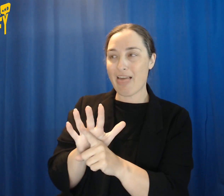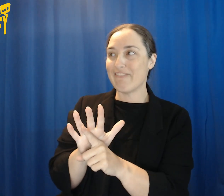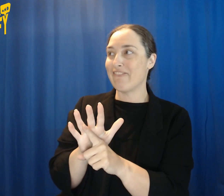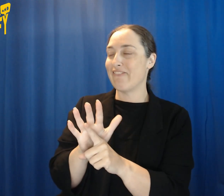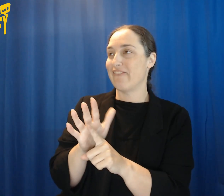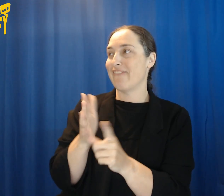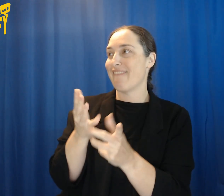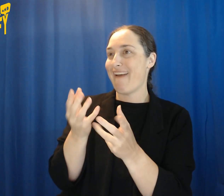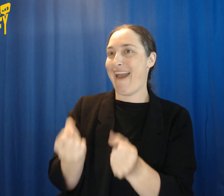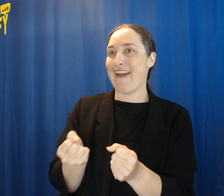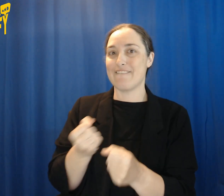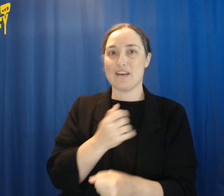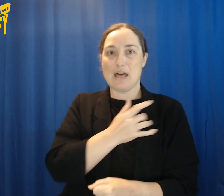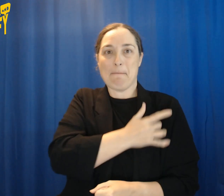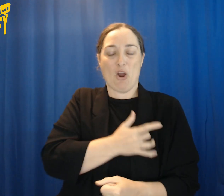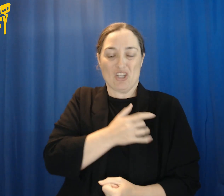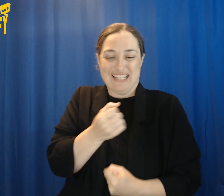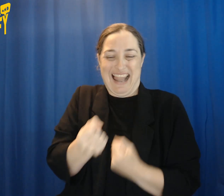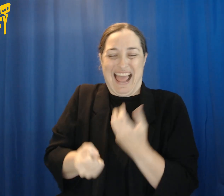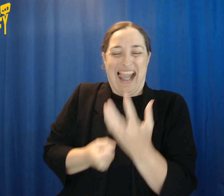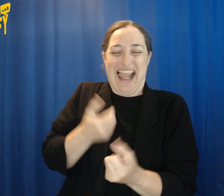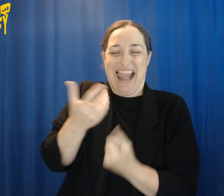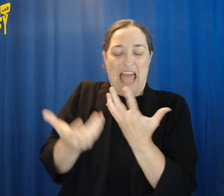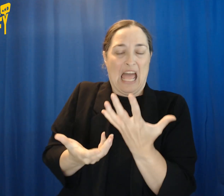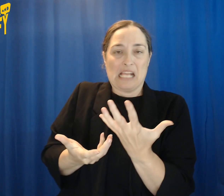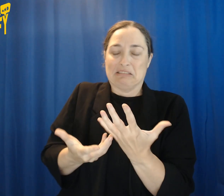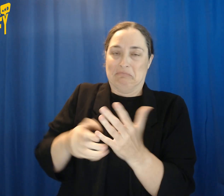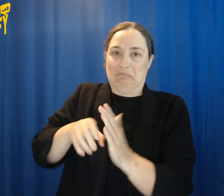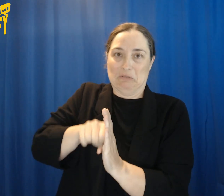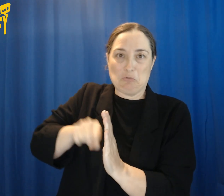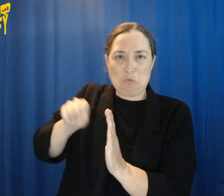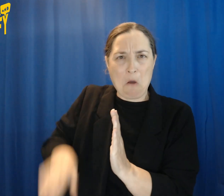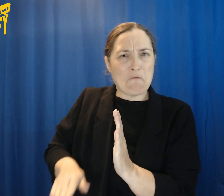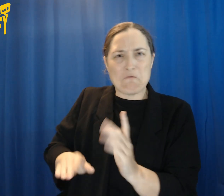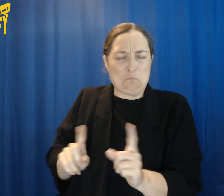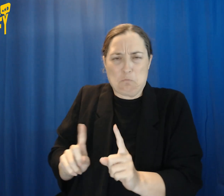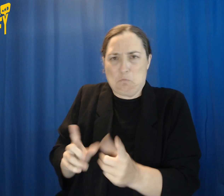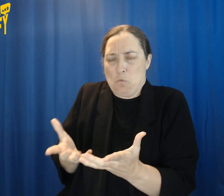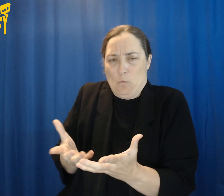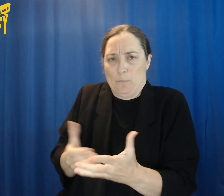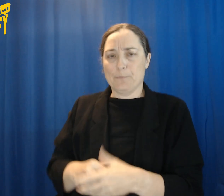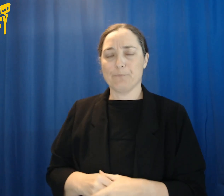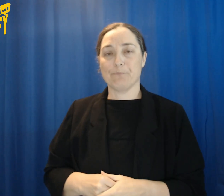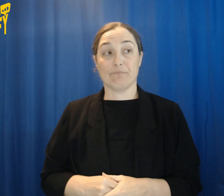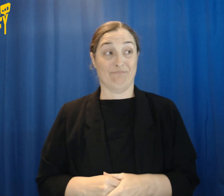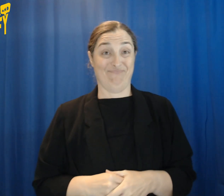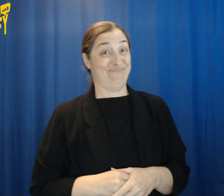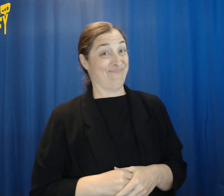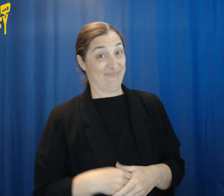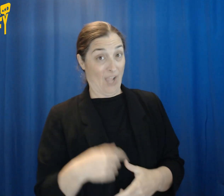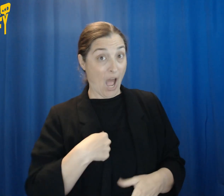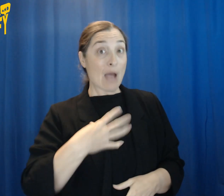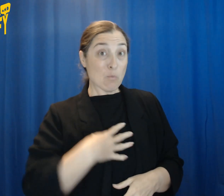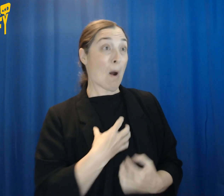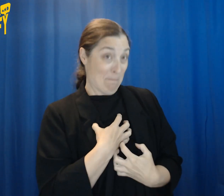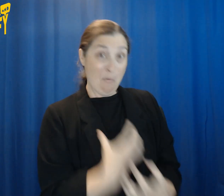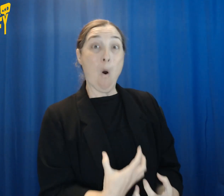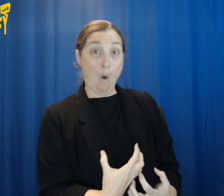so emotional that you ended up taking them out, or how that process went. No, I wanted to put heaps more in. It was